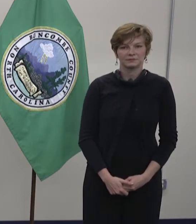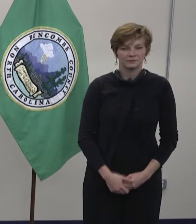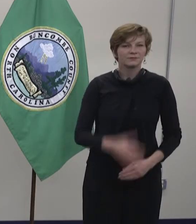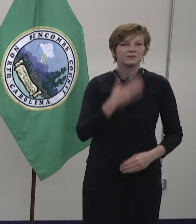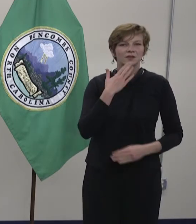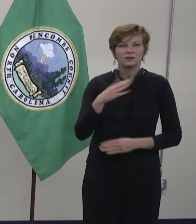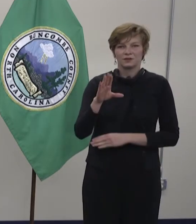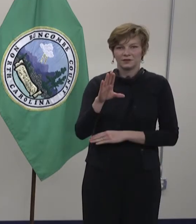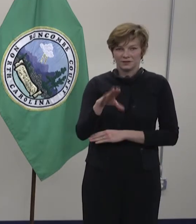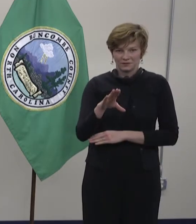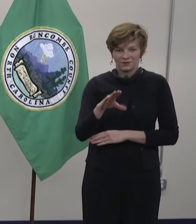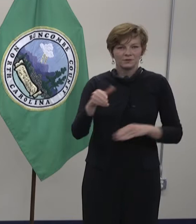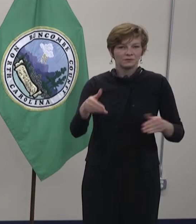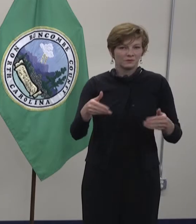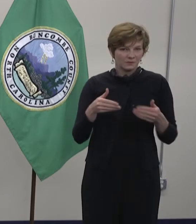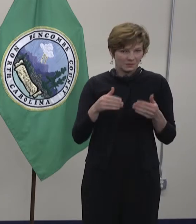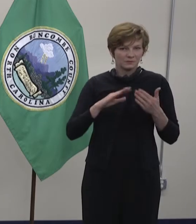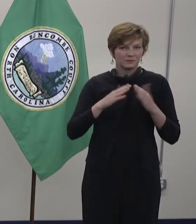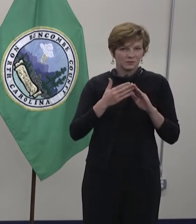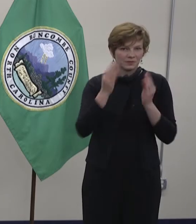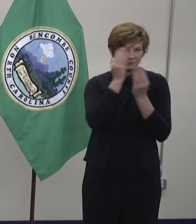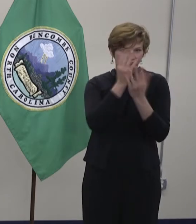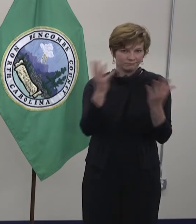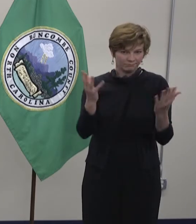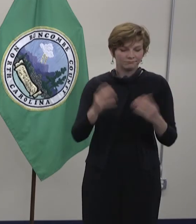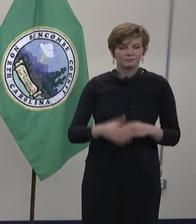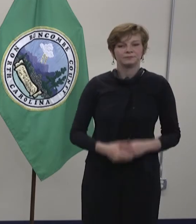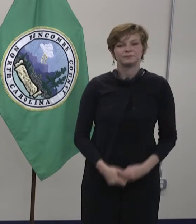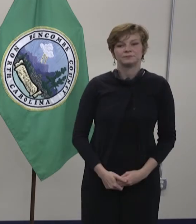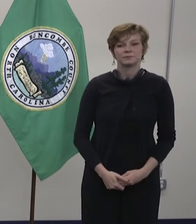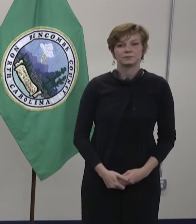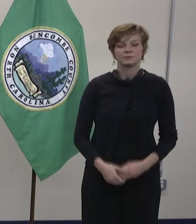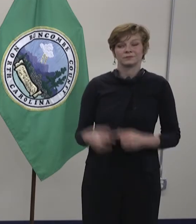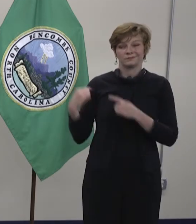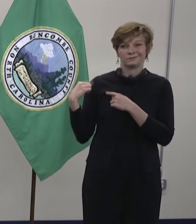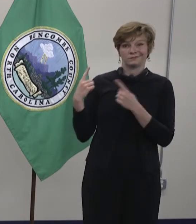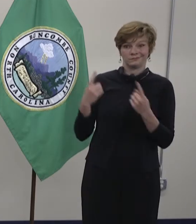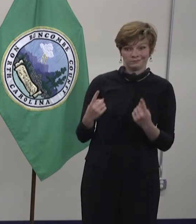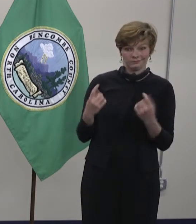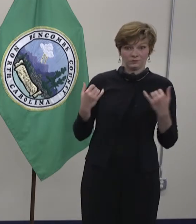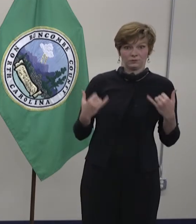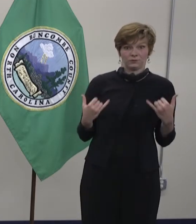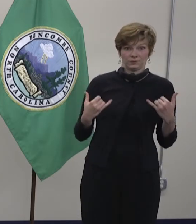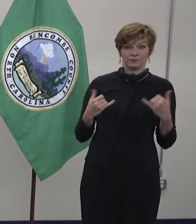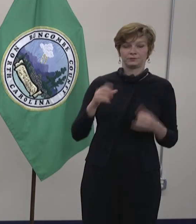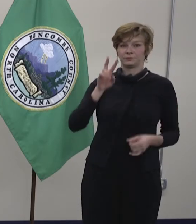Good afternoon and welcome to the community briefing. As of today, there have been